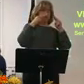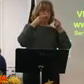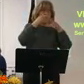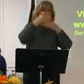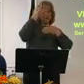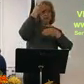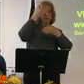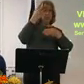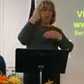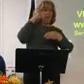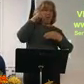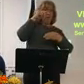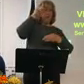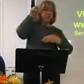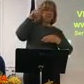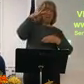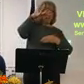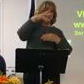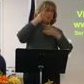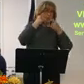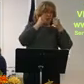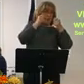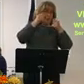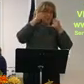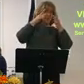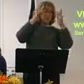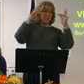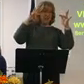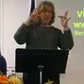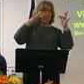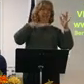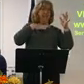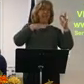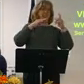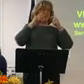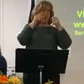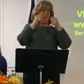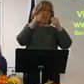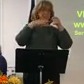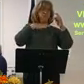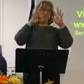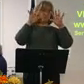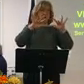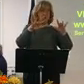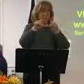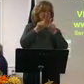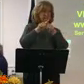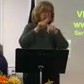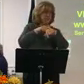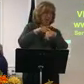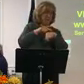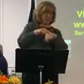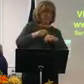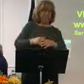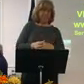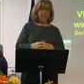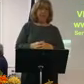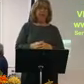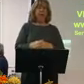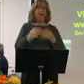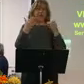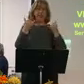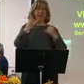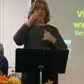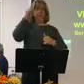sun was trying to shine and it was trying to snow at the same time. And so far, the sun